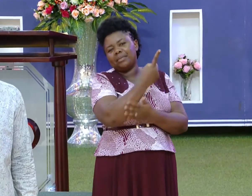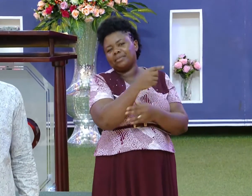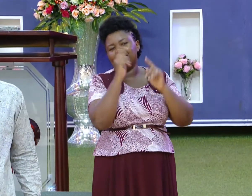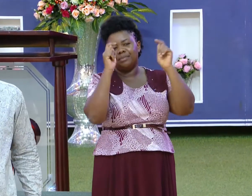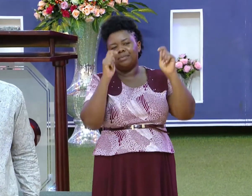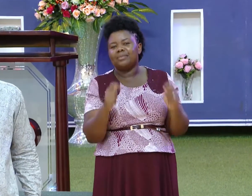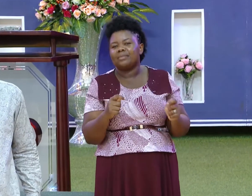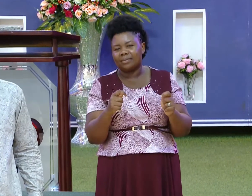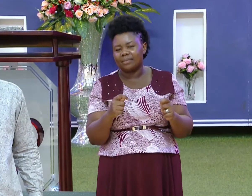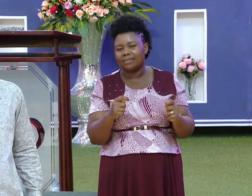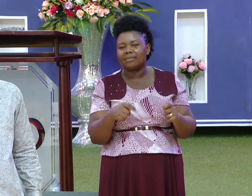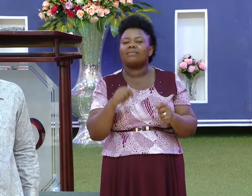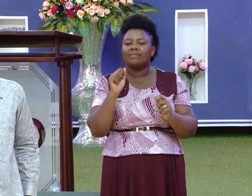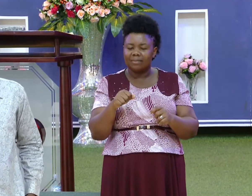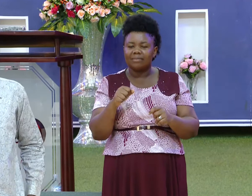give their testimony.